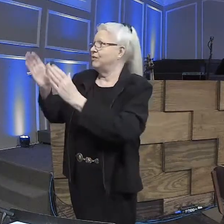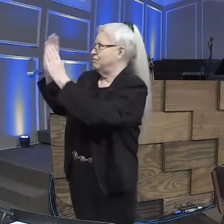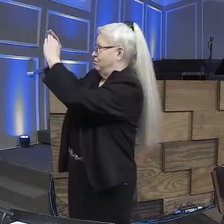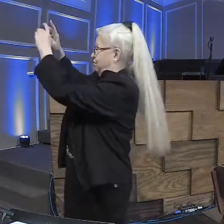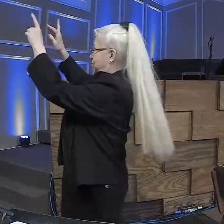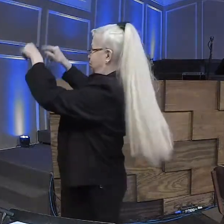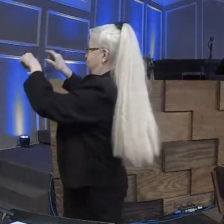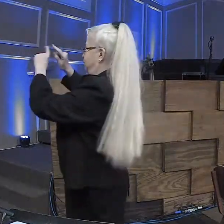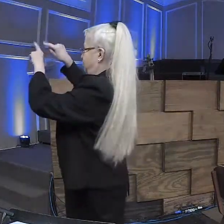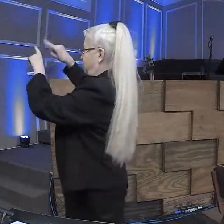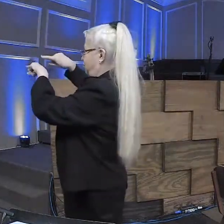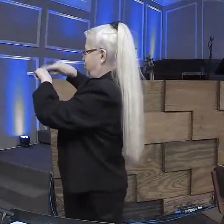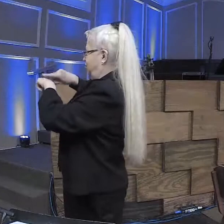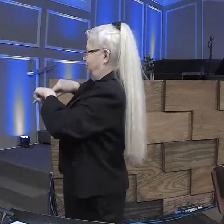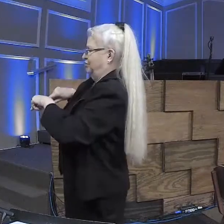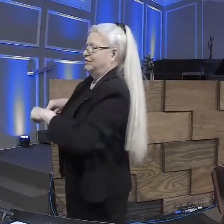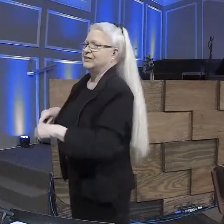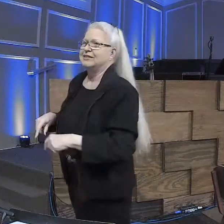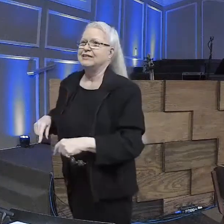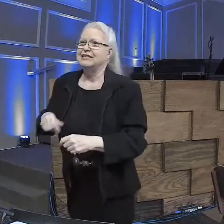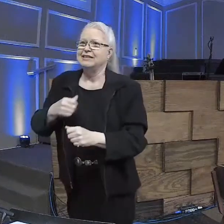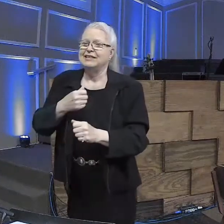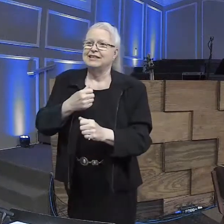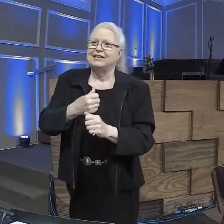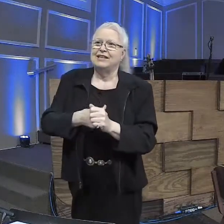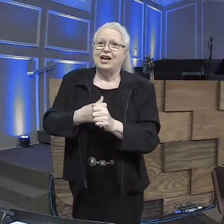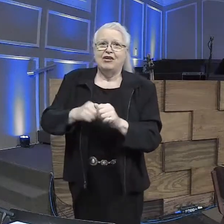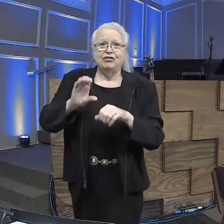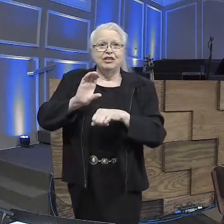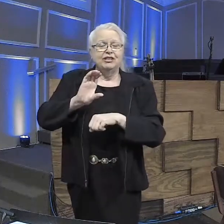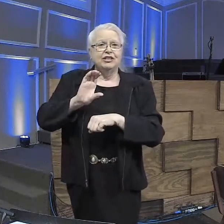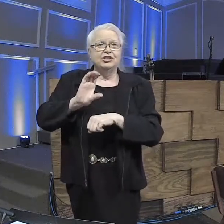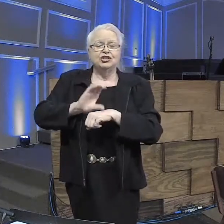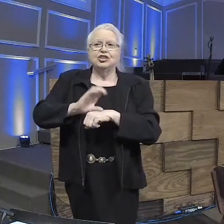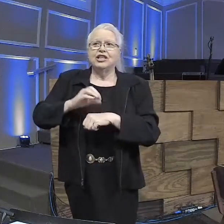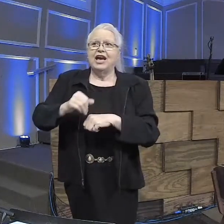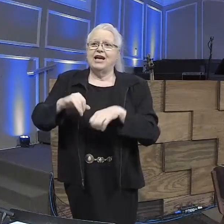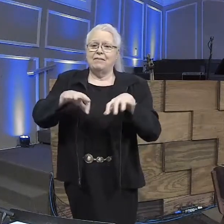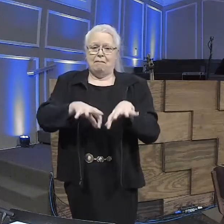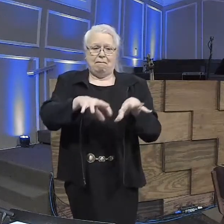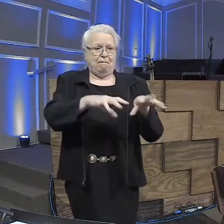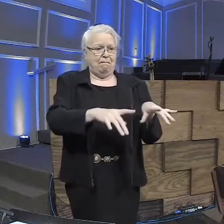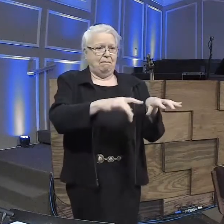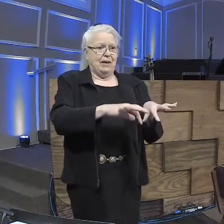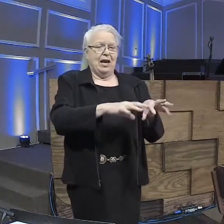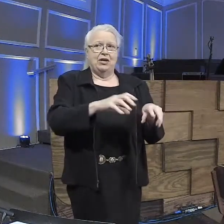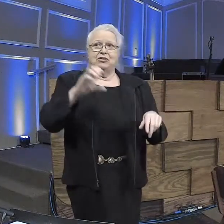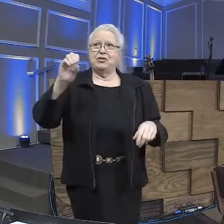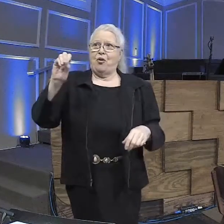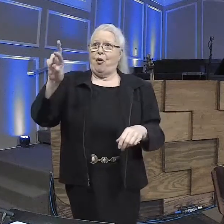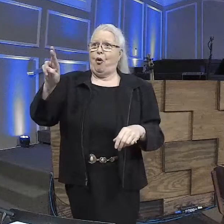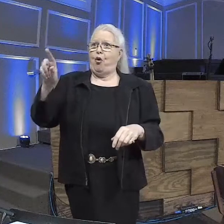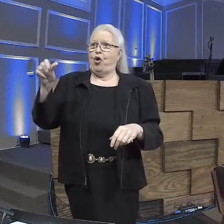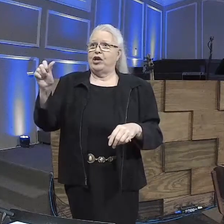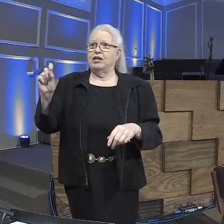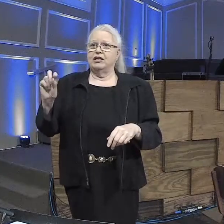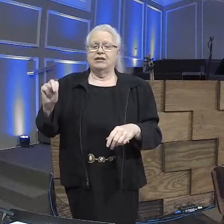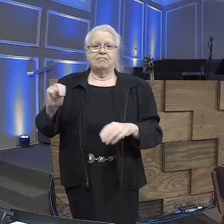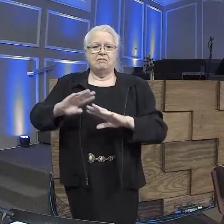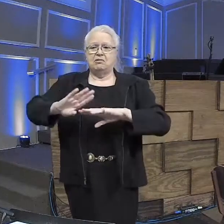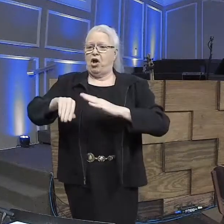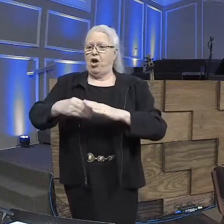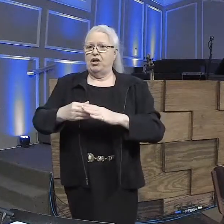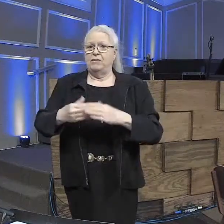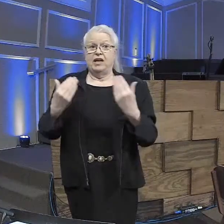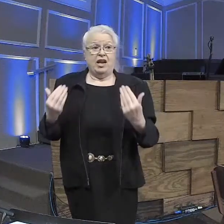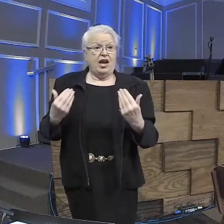the church. Every church had a piano. Some had an organ. But instrumentally, that's all that we had. And now we've got drums.